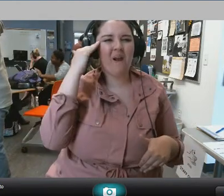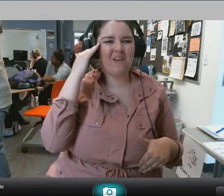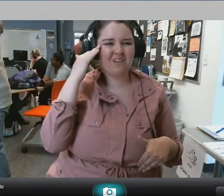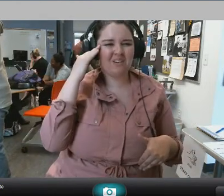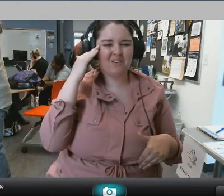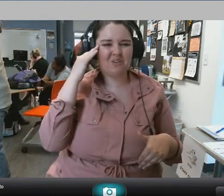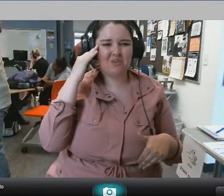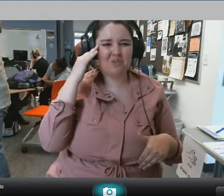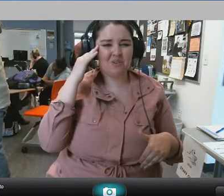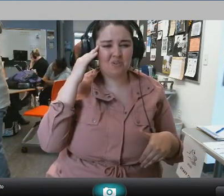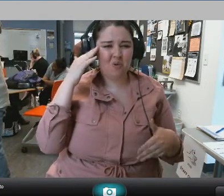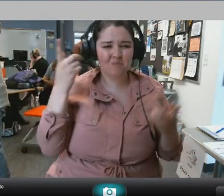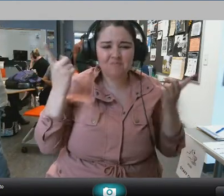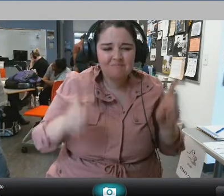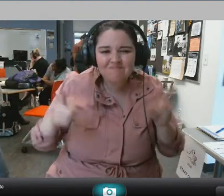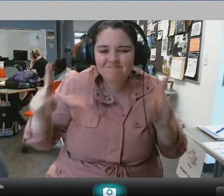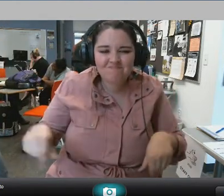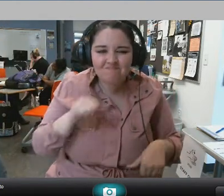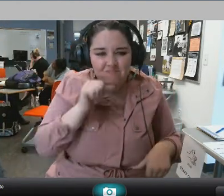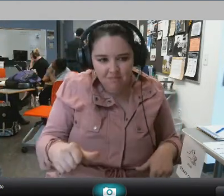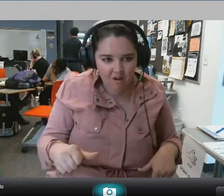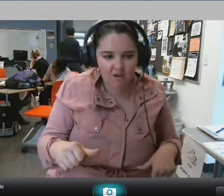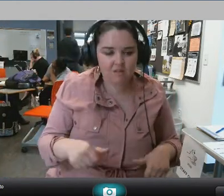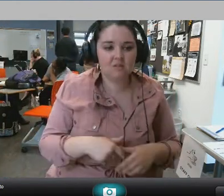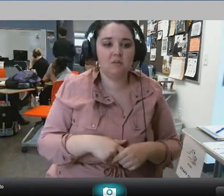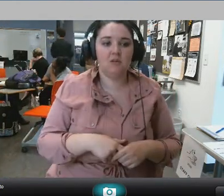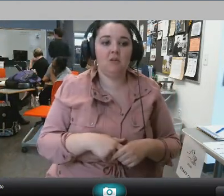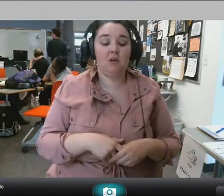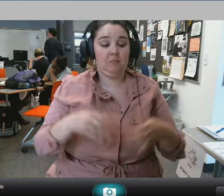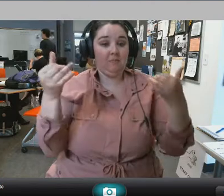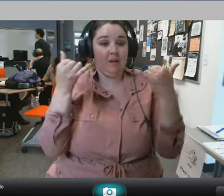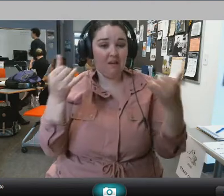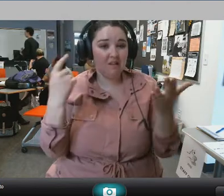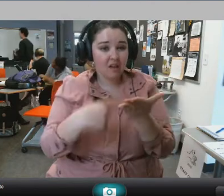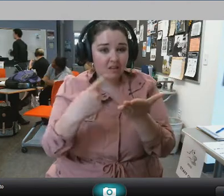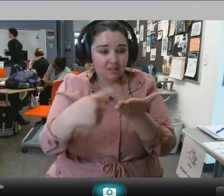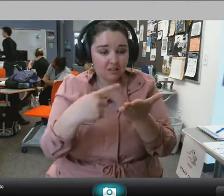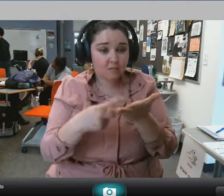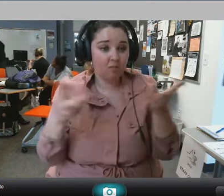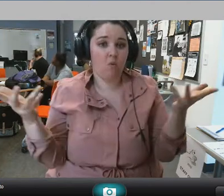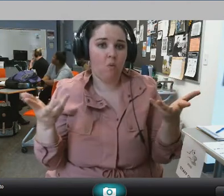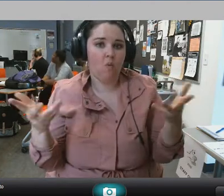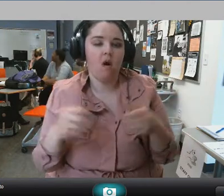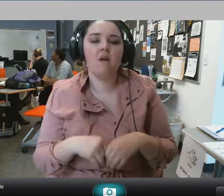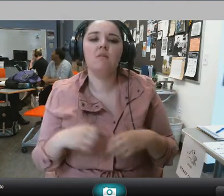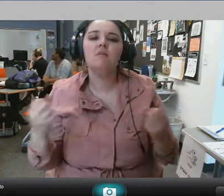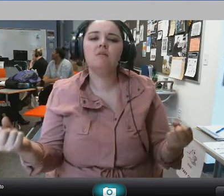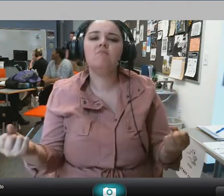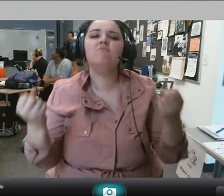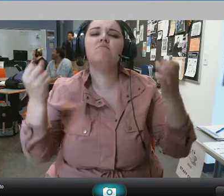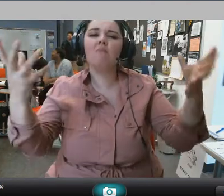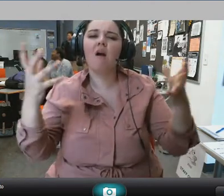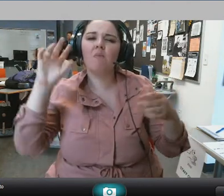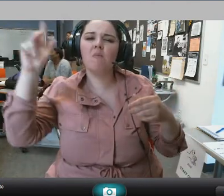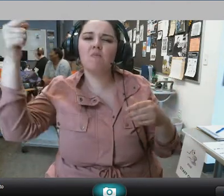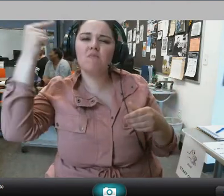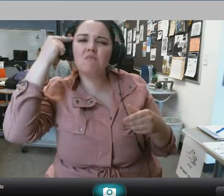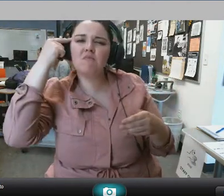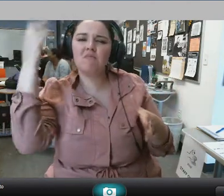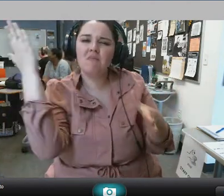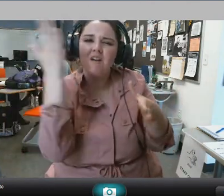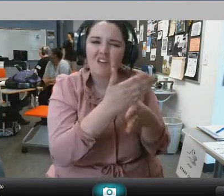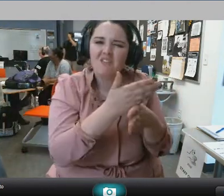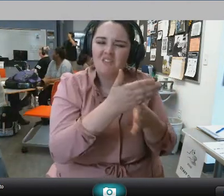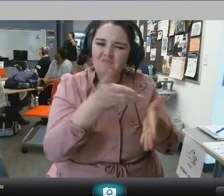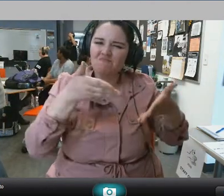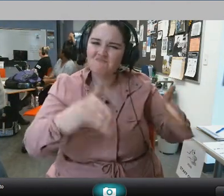some intervention. But the question we want to explore today is how much intervention should government